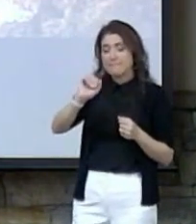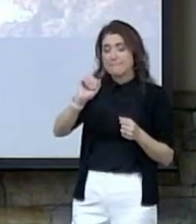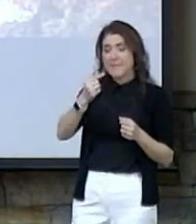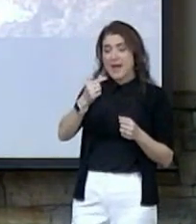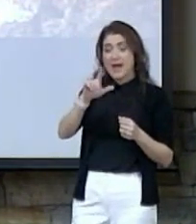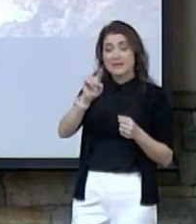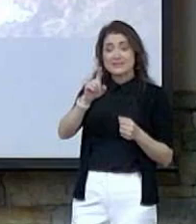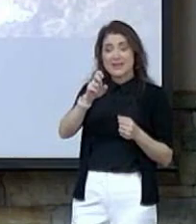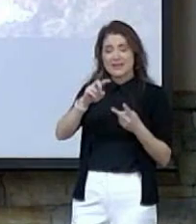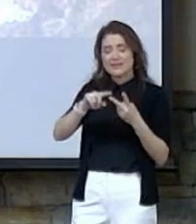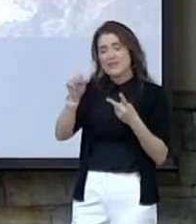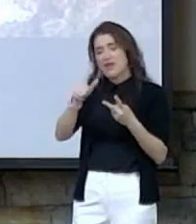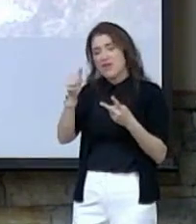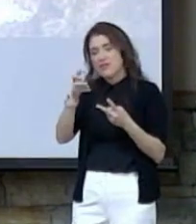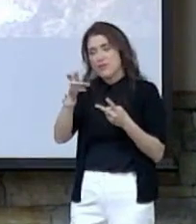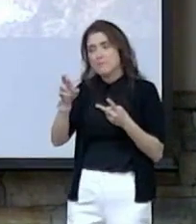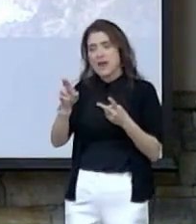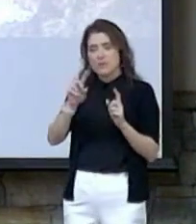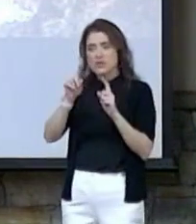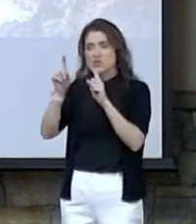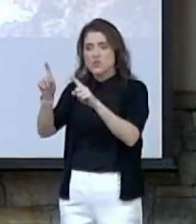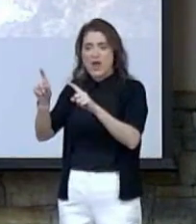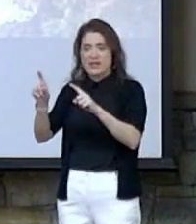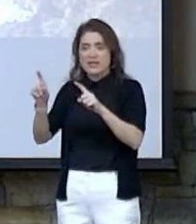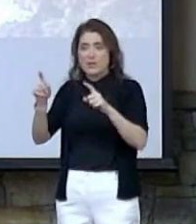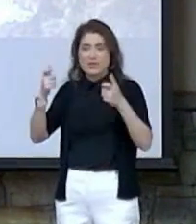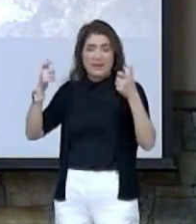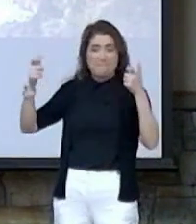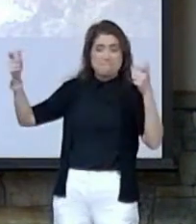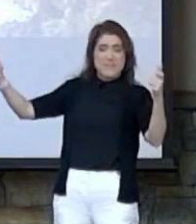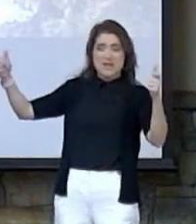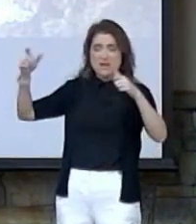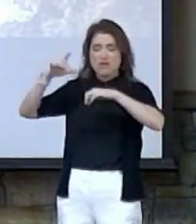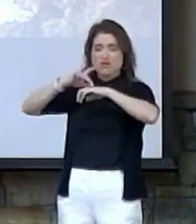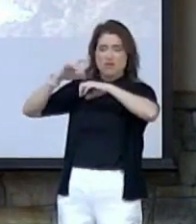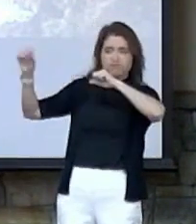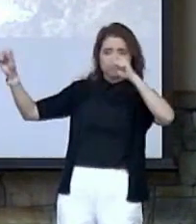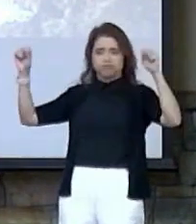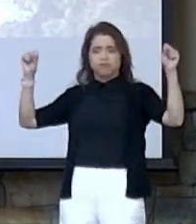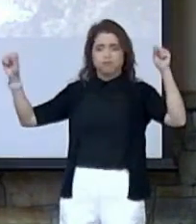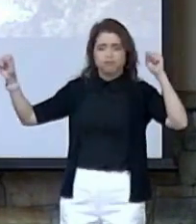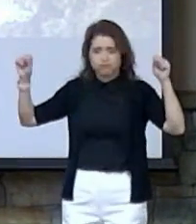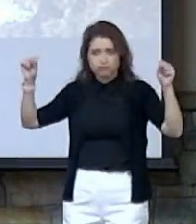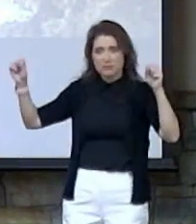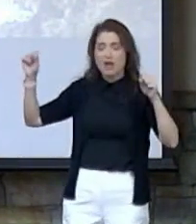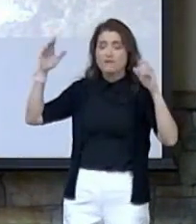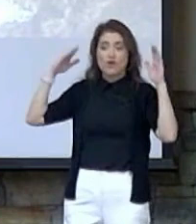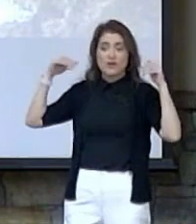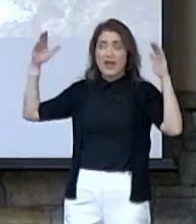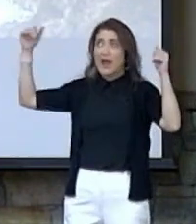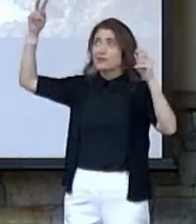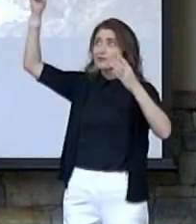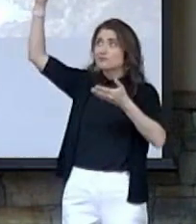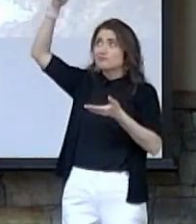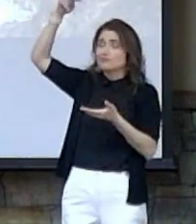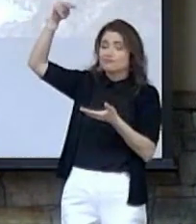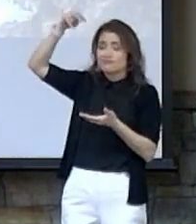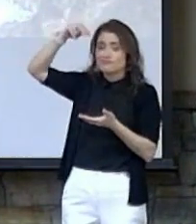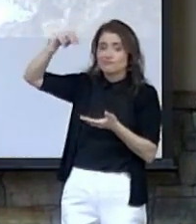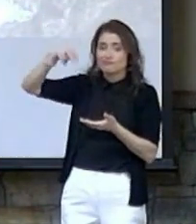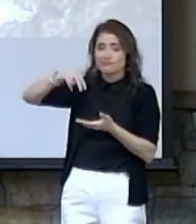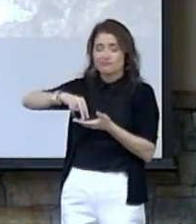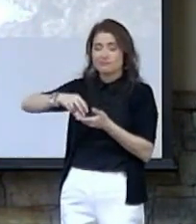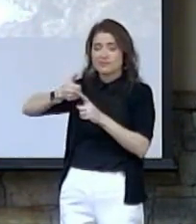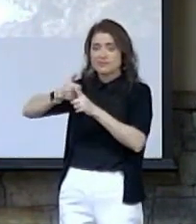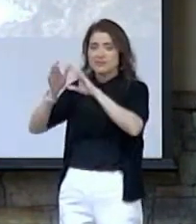tomb. And behold, there was a great earthquake, for an angel of the Lord descended from heaven and came and rolled back